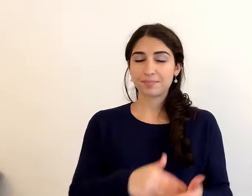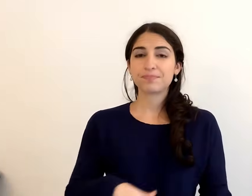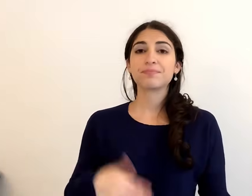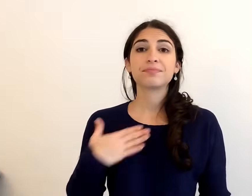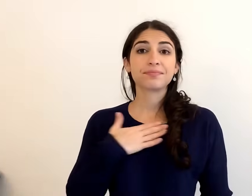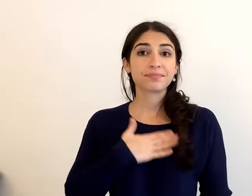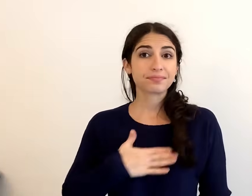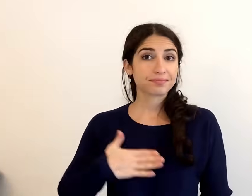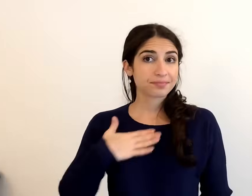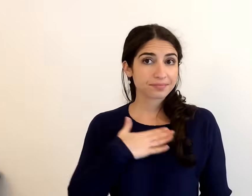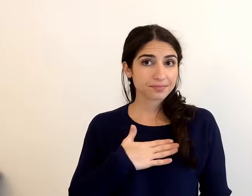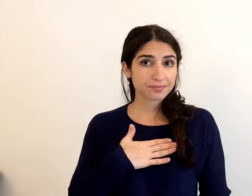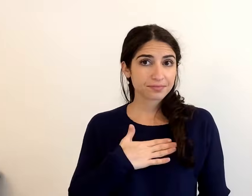Again, please,